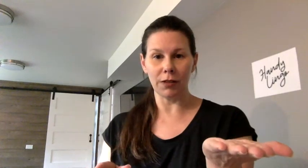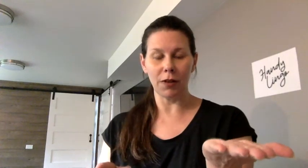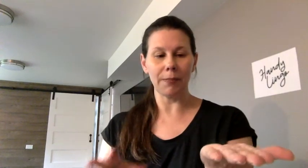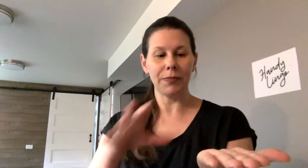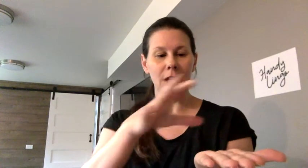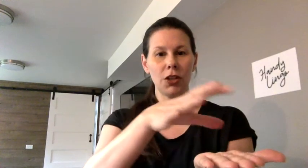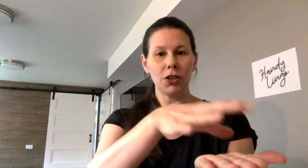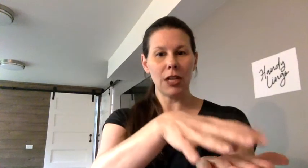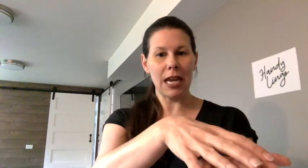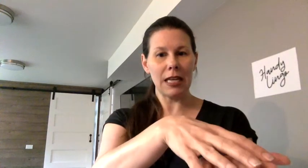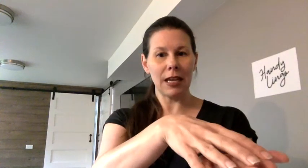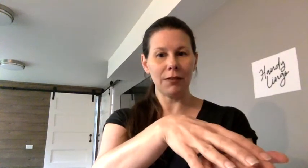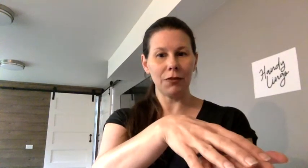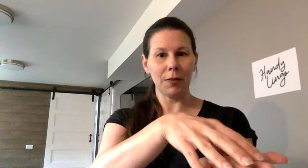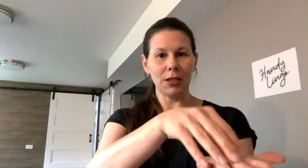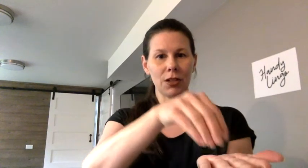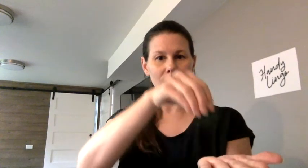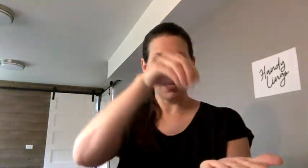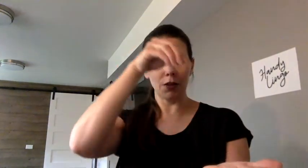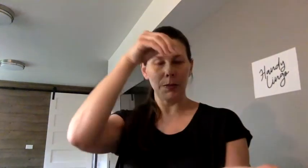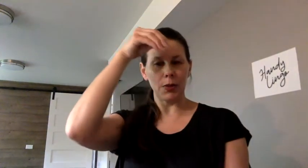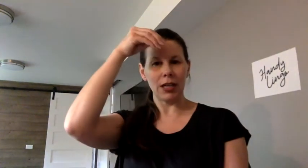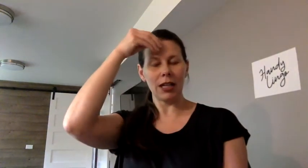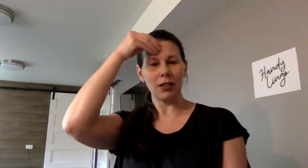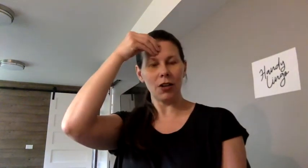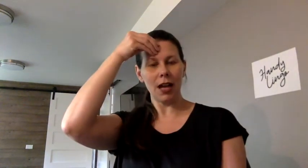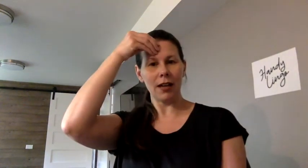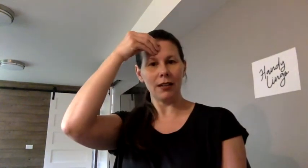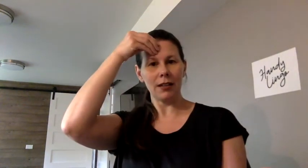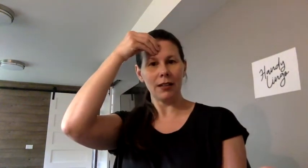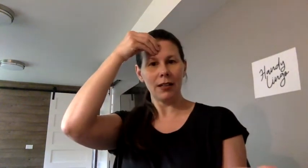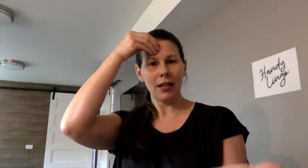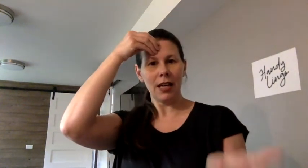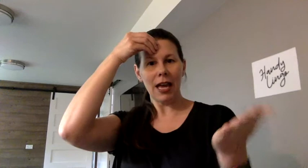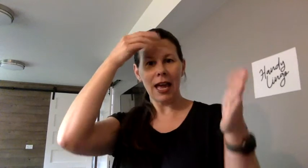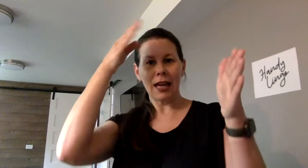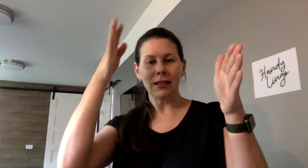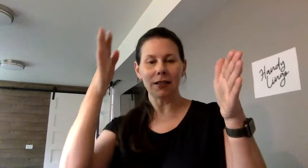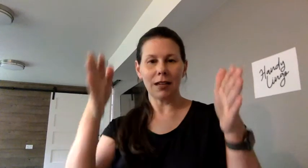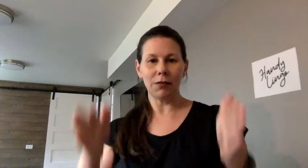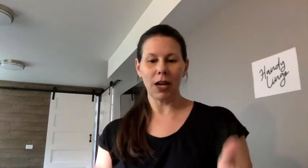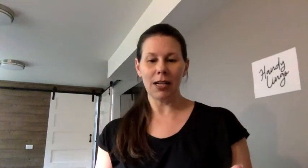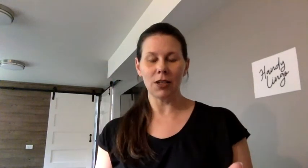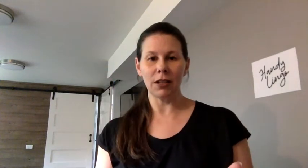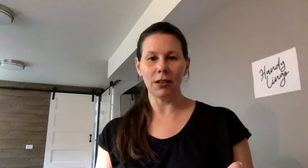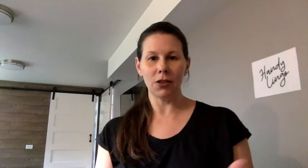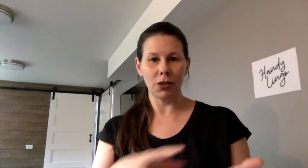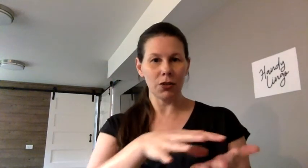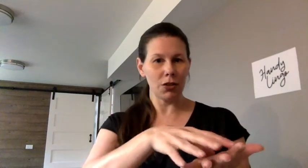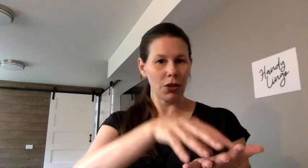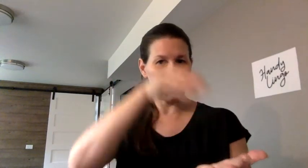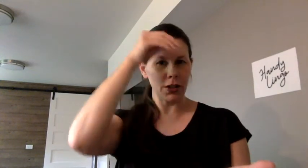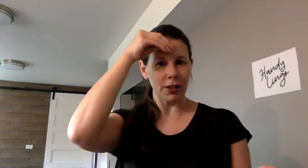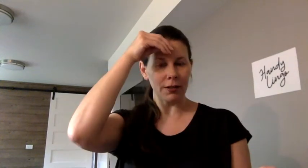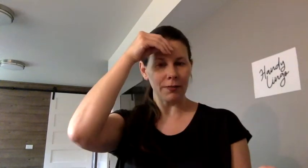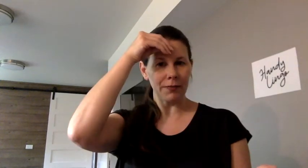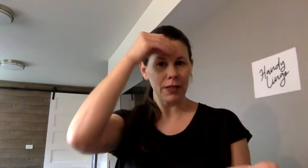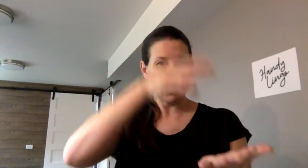from. You're taking that information and you're putting it in your head. Adding the sign for agent turns learn